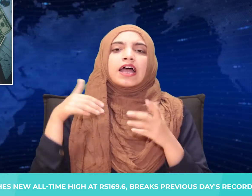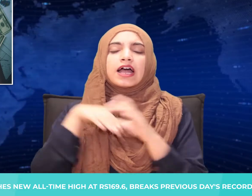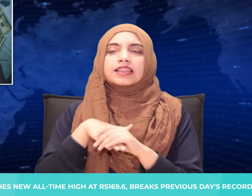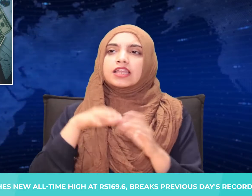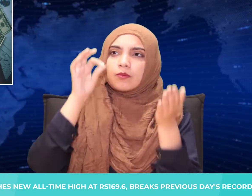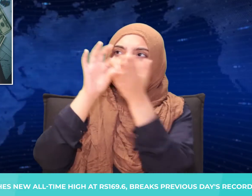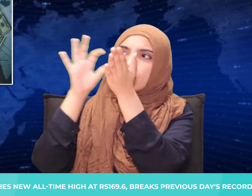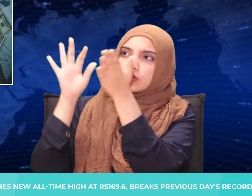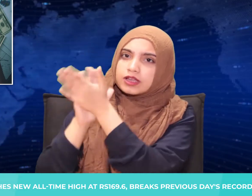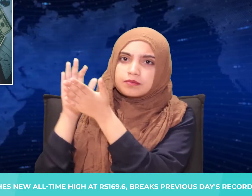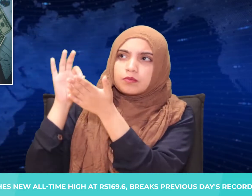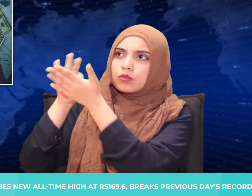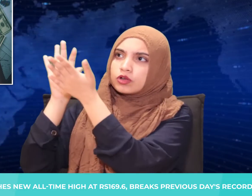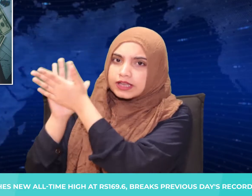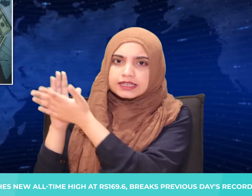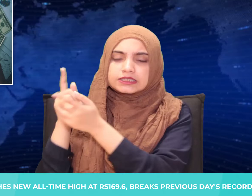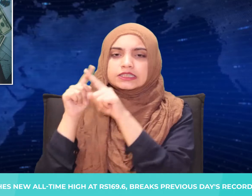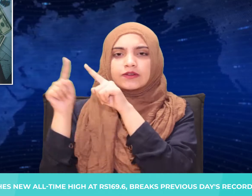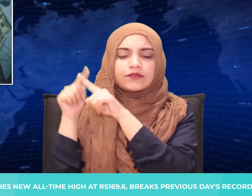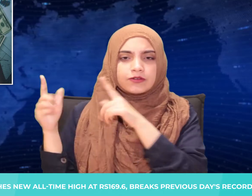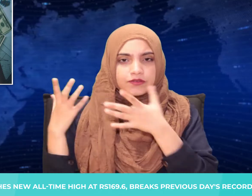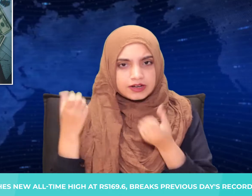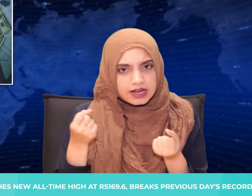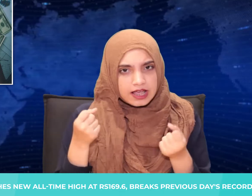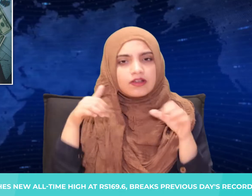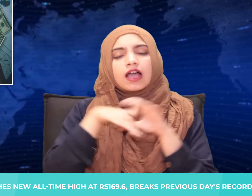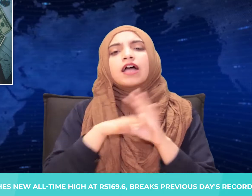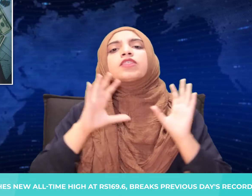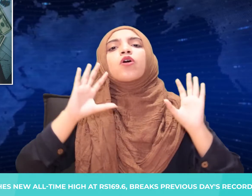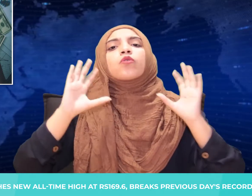bookings reduced, which had an immediate effect on the market.